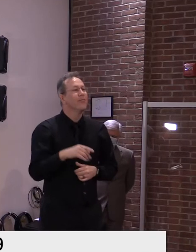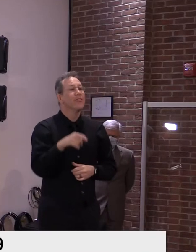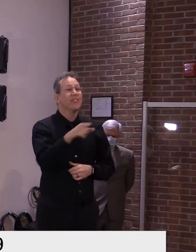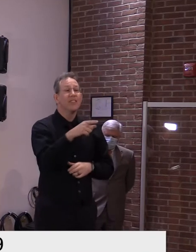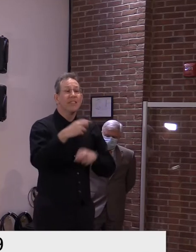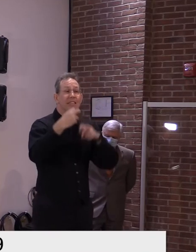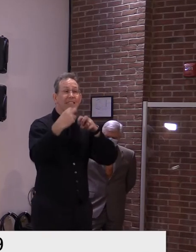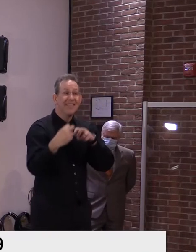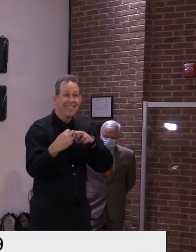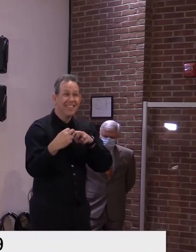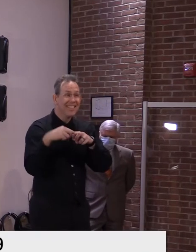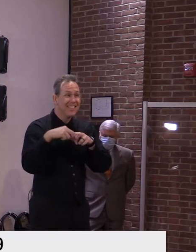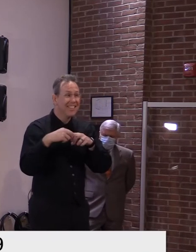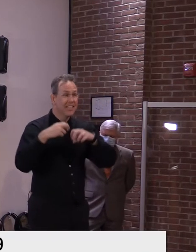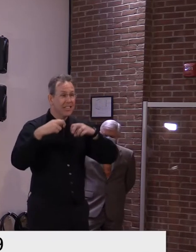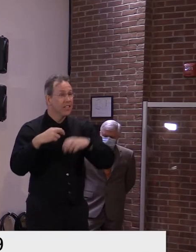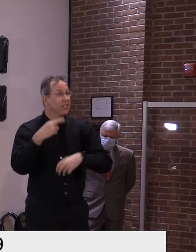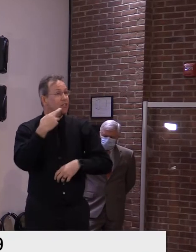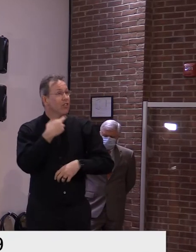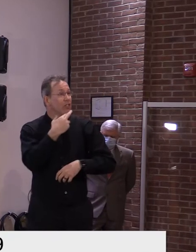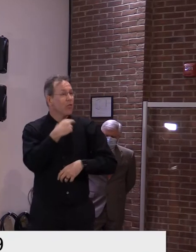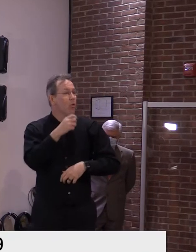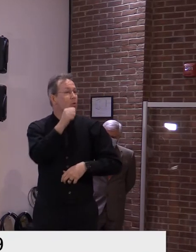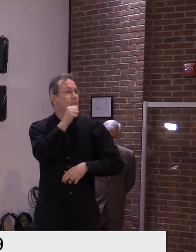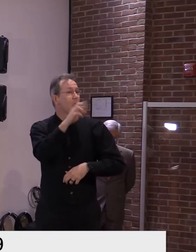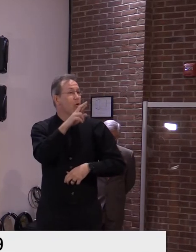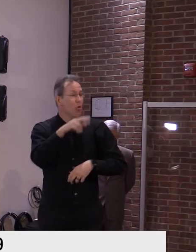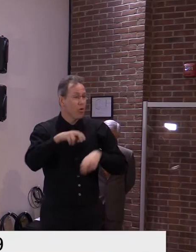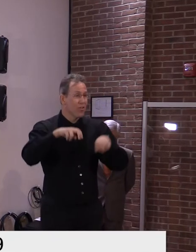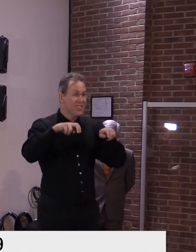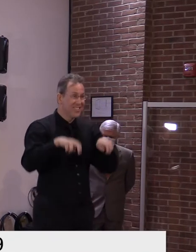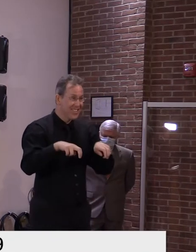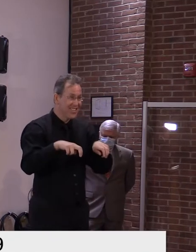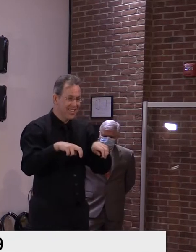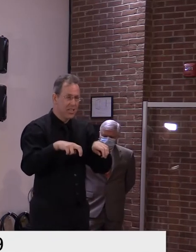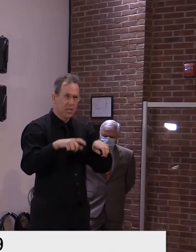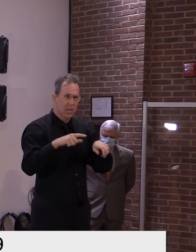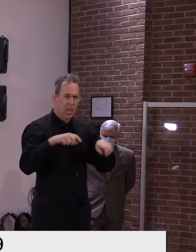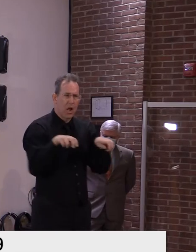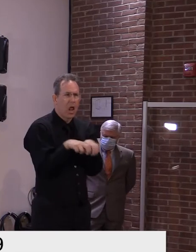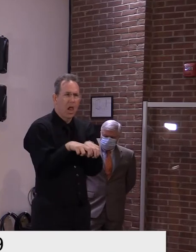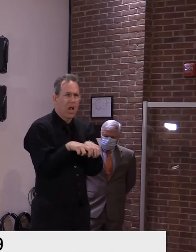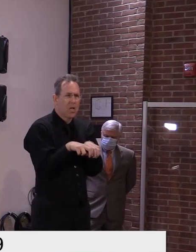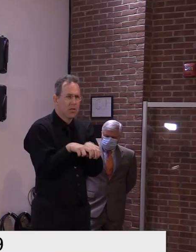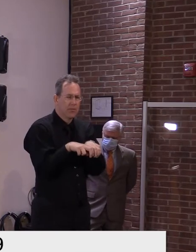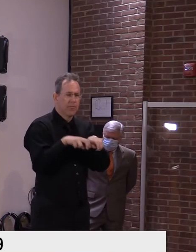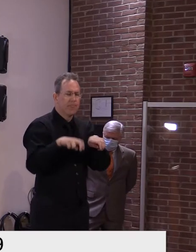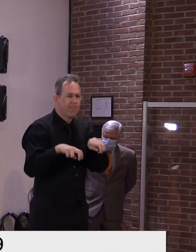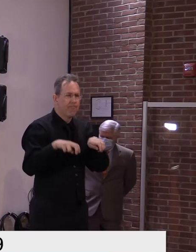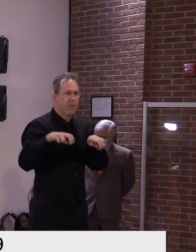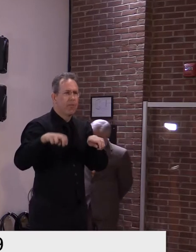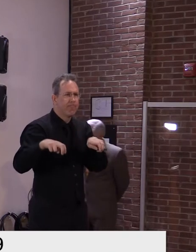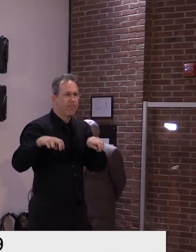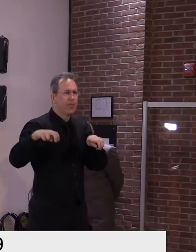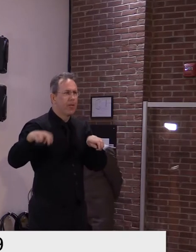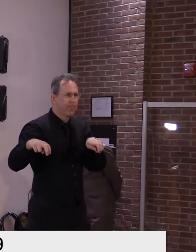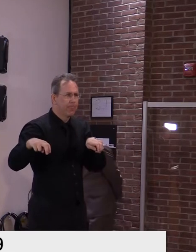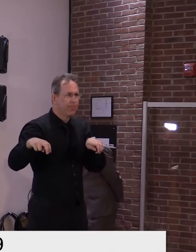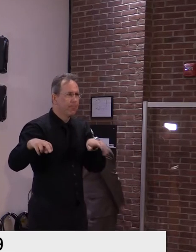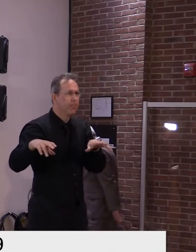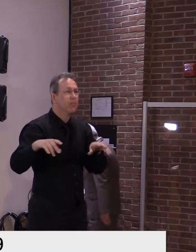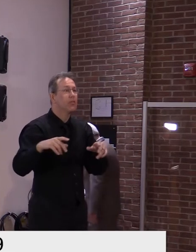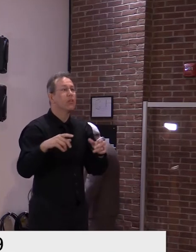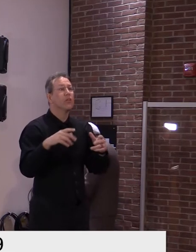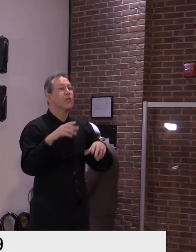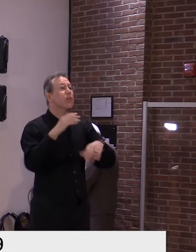bar or at a bar. There's less call at 10 p.m. Bars are required to keep a